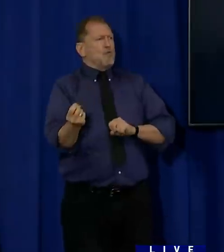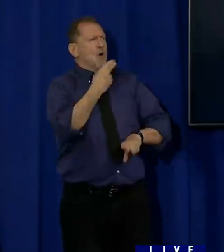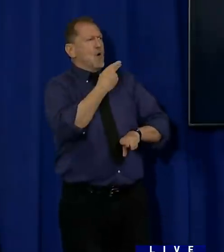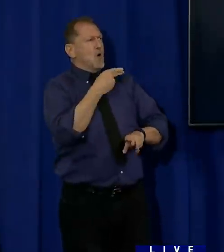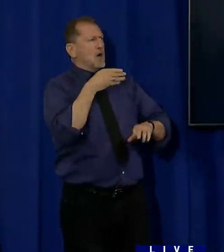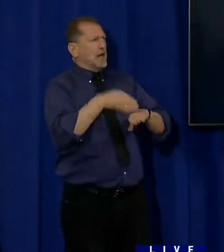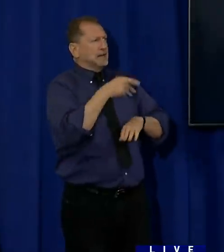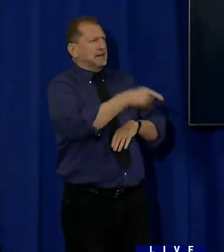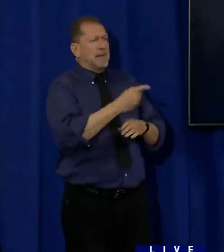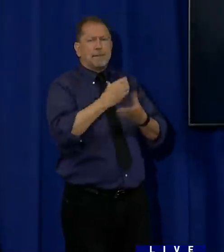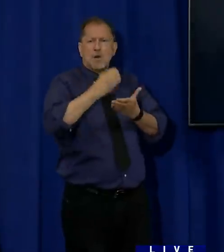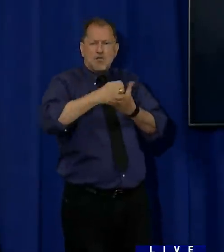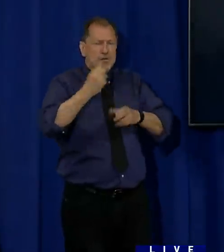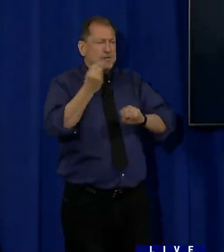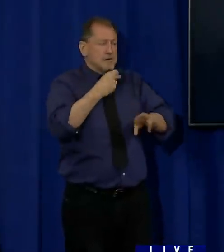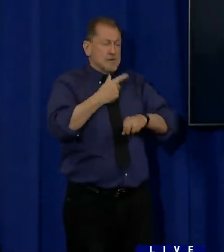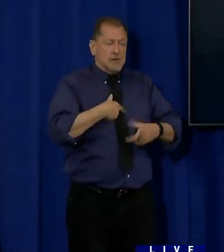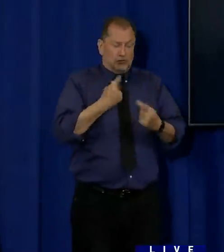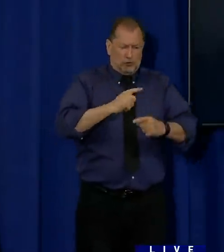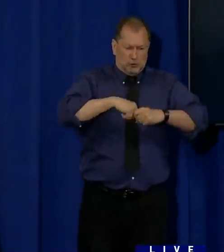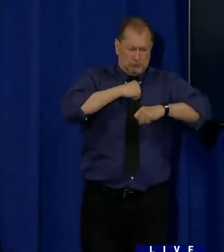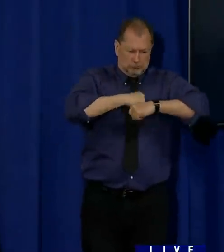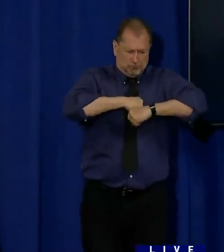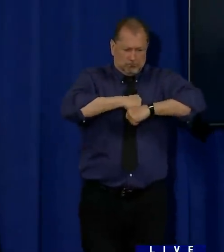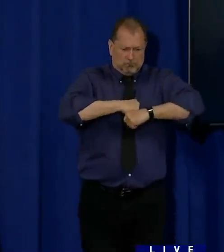could to protect these communities.